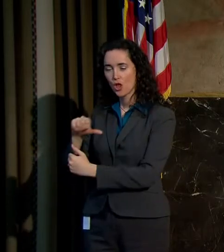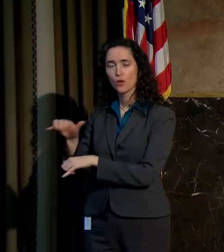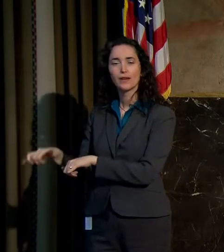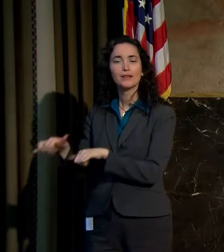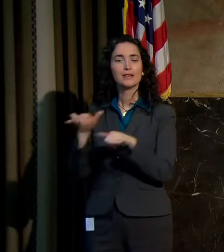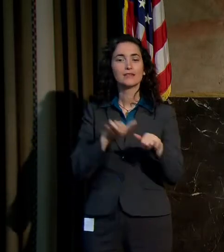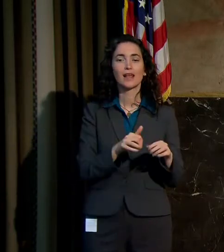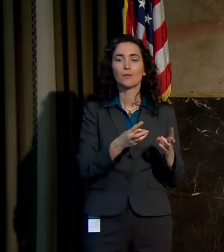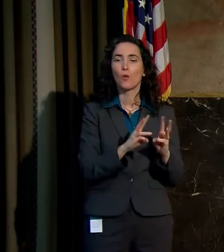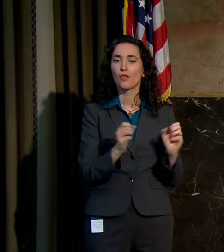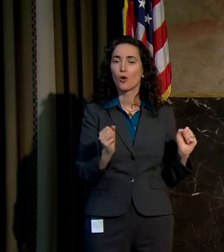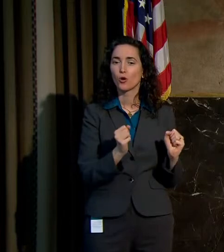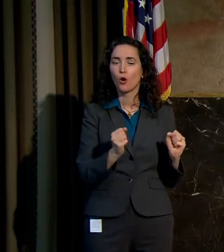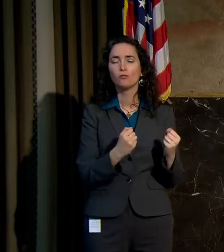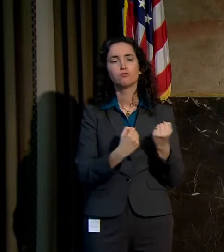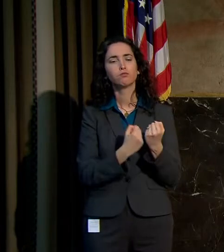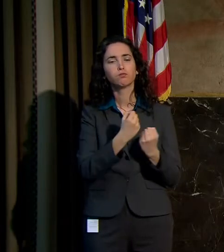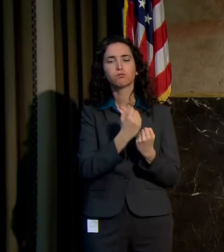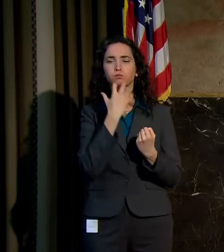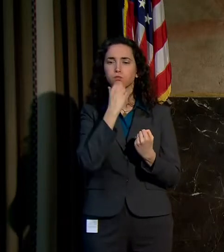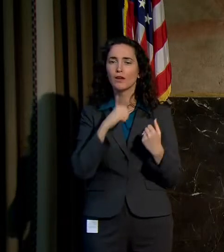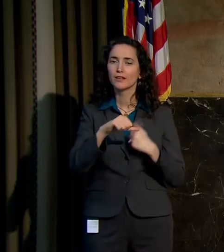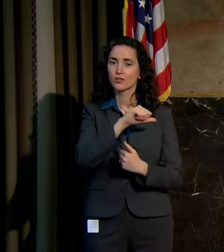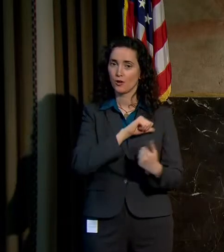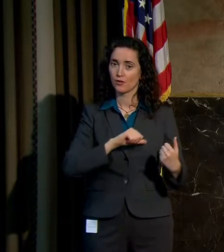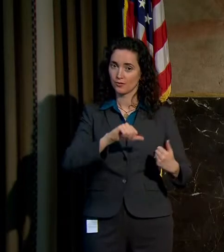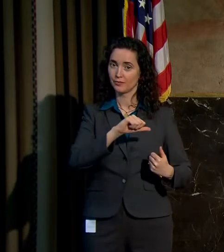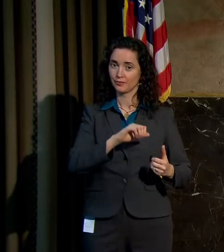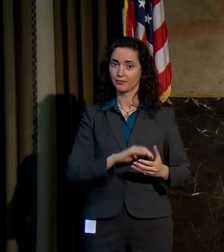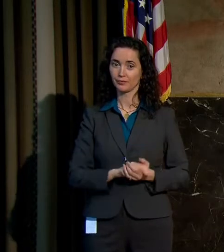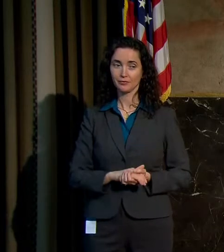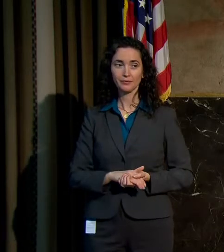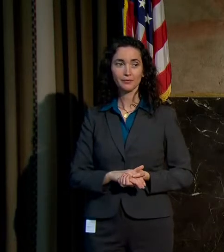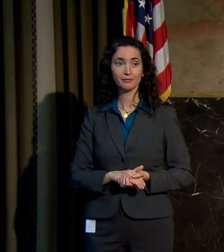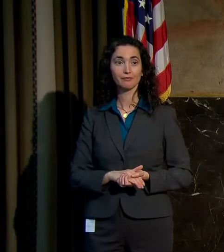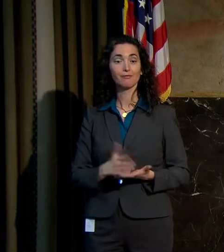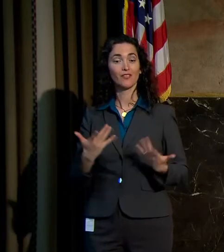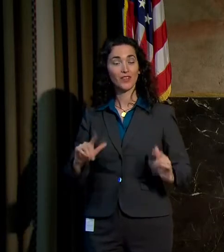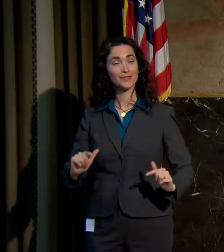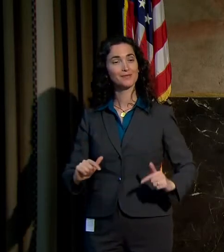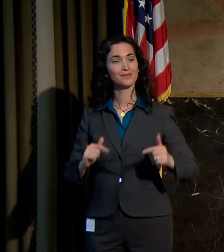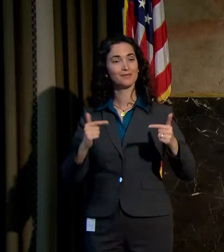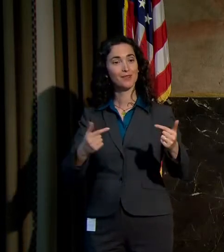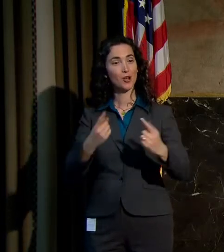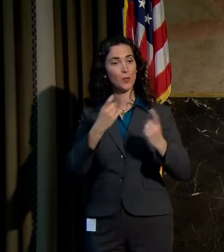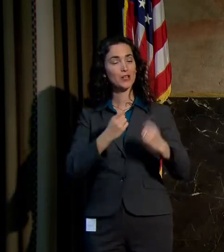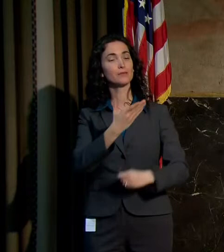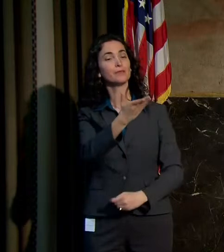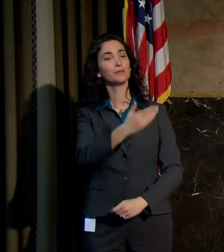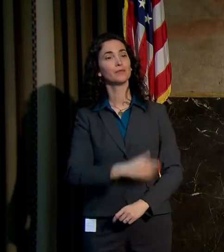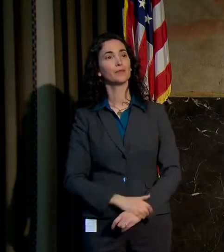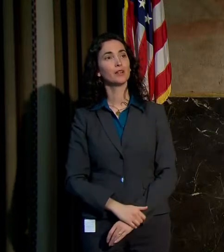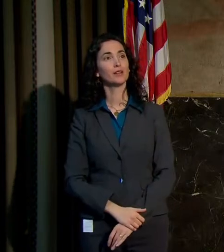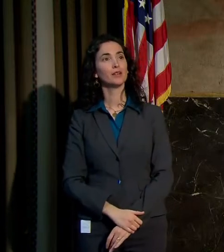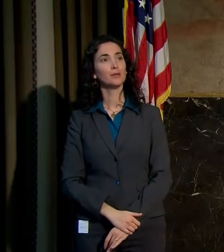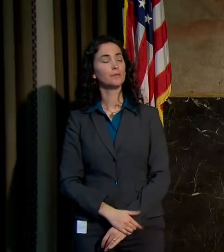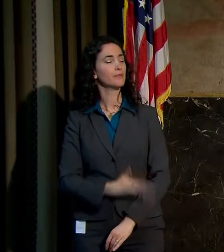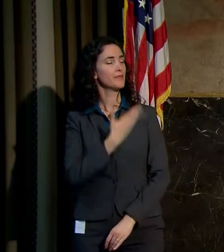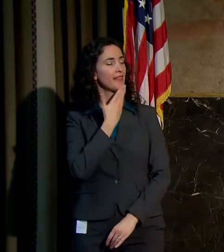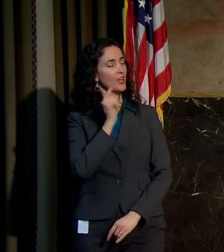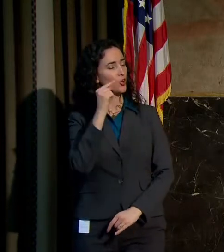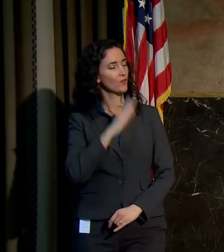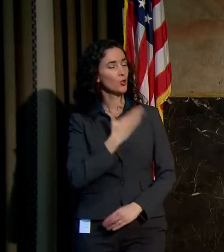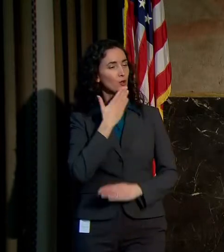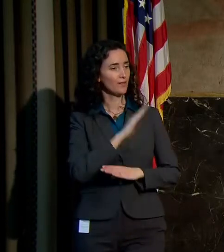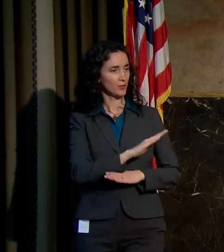comes to this cold weather as well. So with that, I will take a question. Yes, sir. Thank you, Governor.